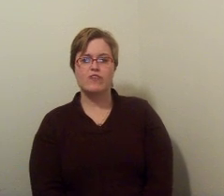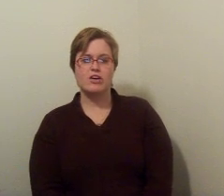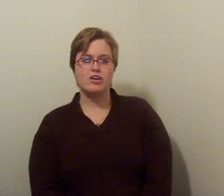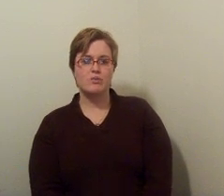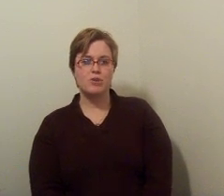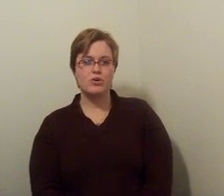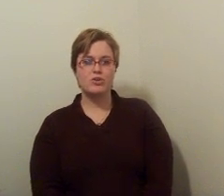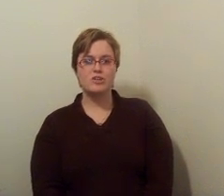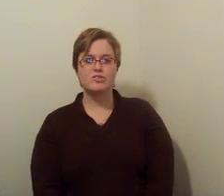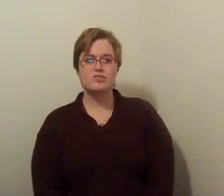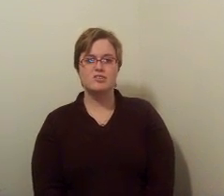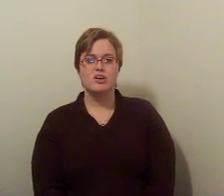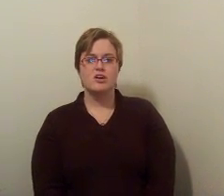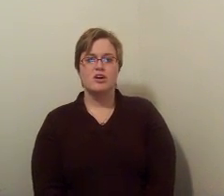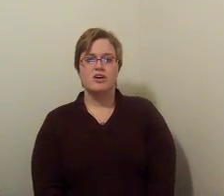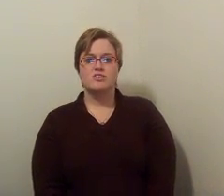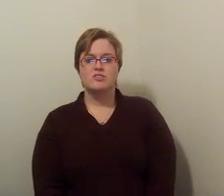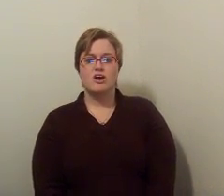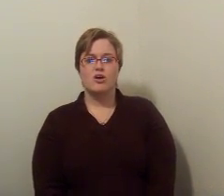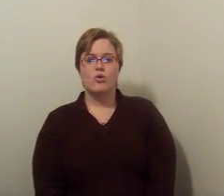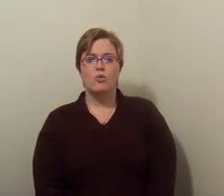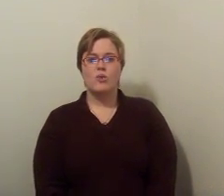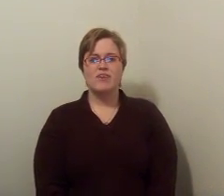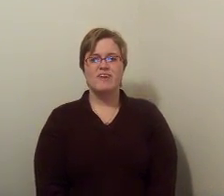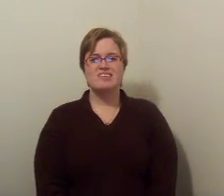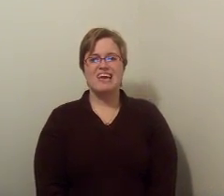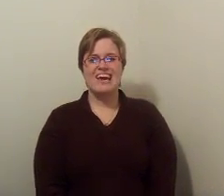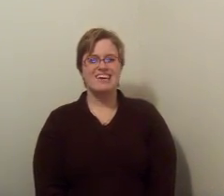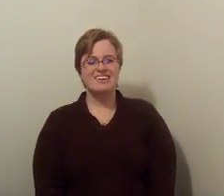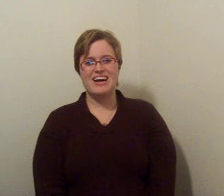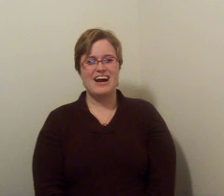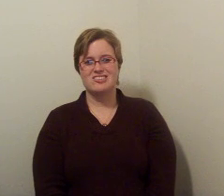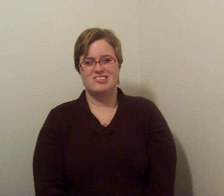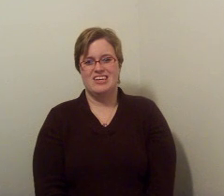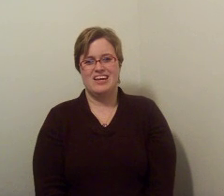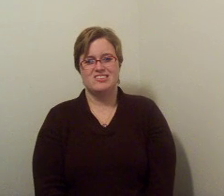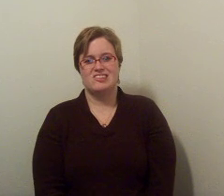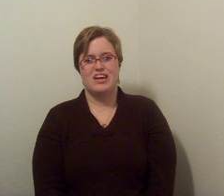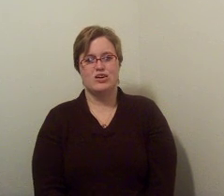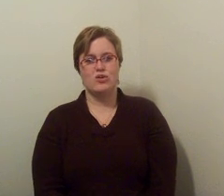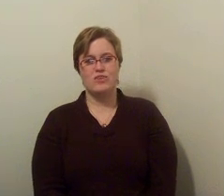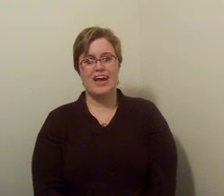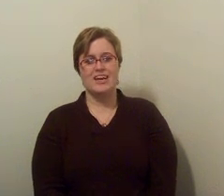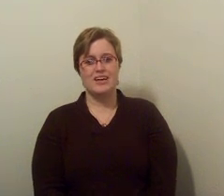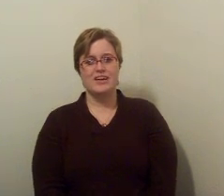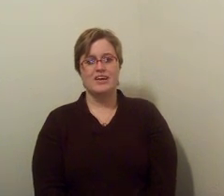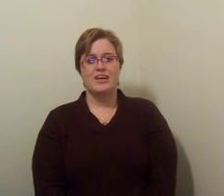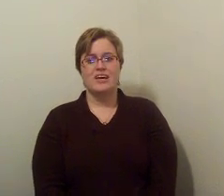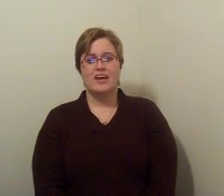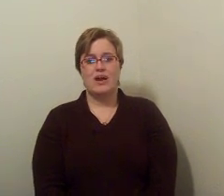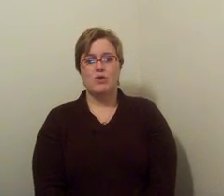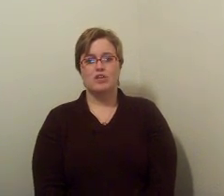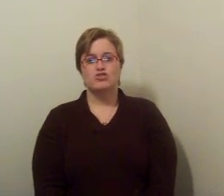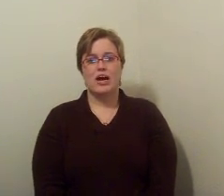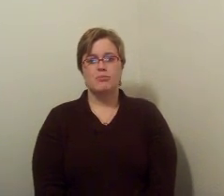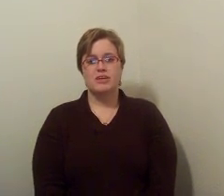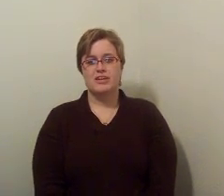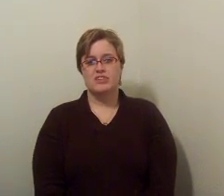photography or computers. So what if I take a class and I decide I don't like it and I want to drop it and